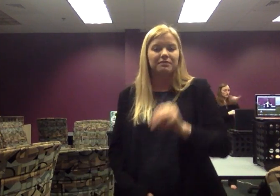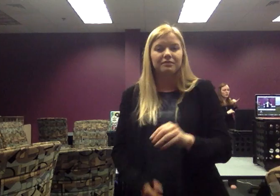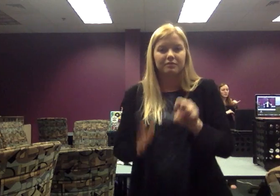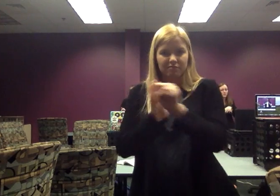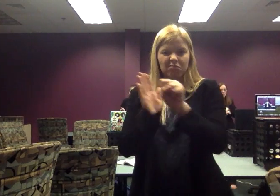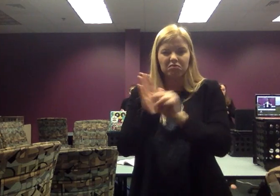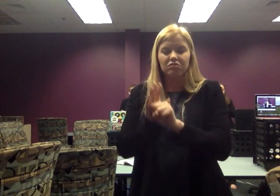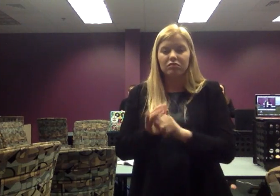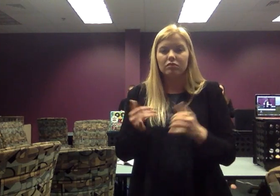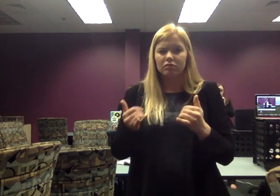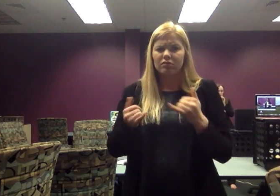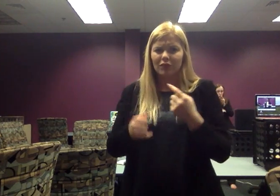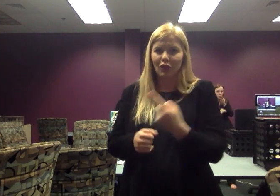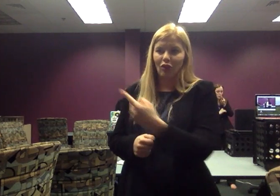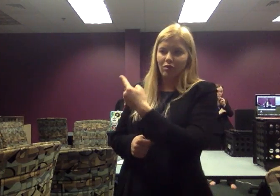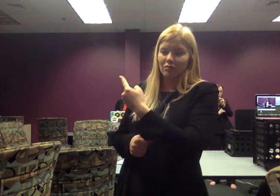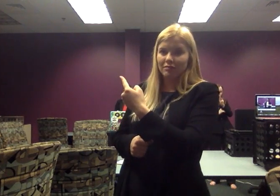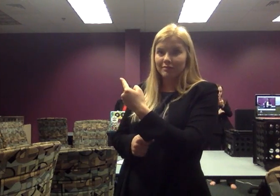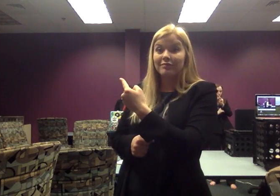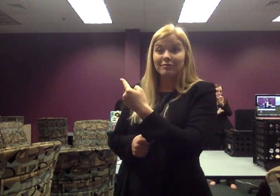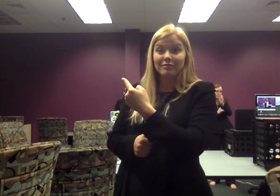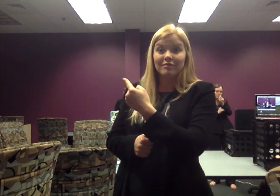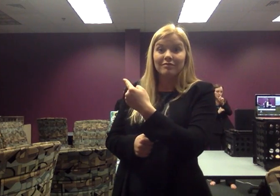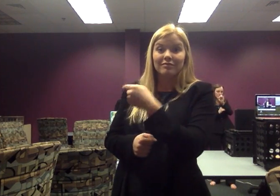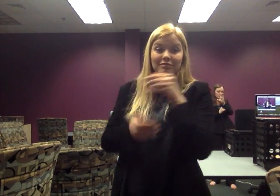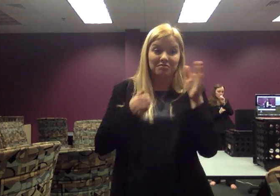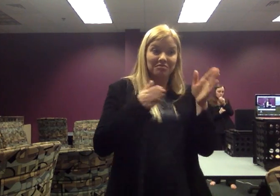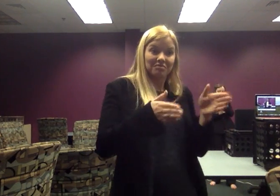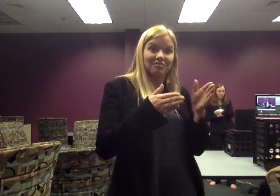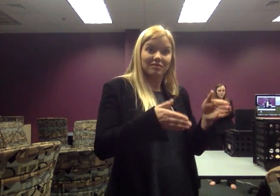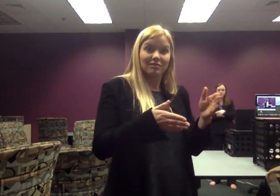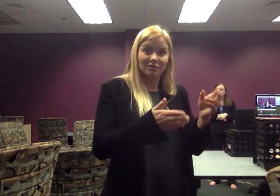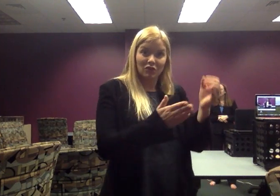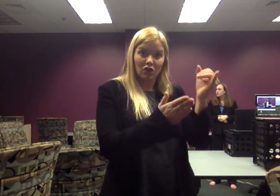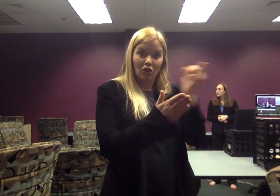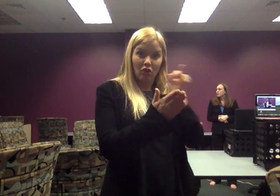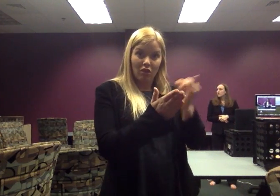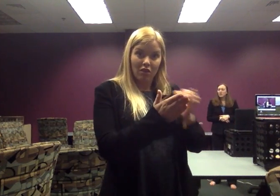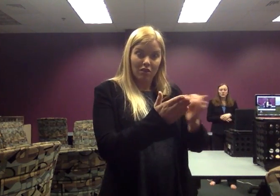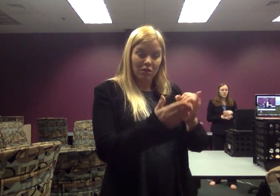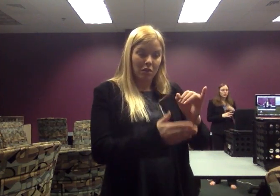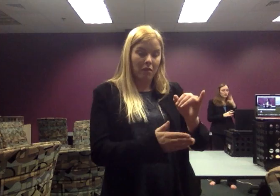the skyscraper. You can kind of see the difference.